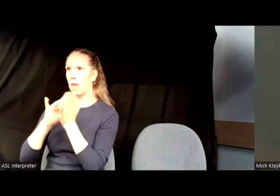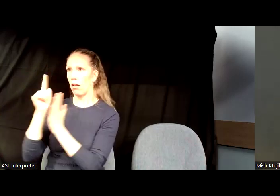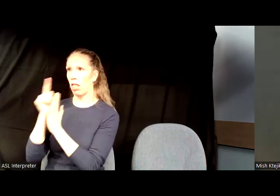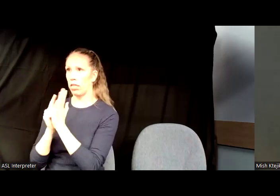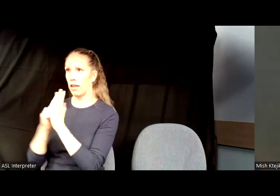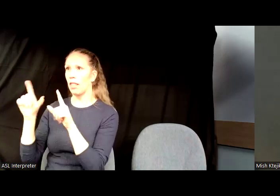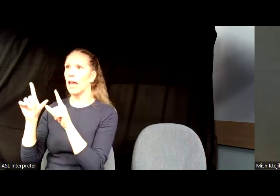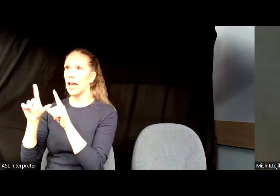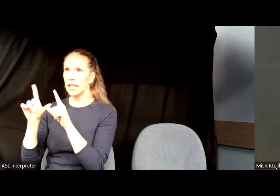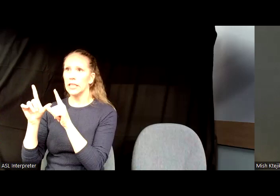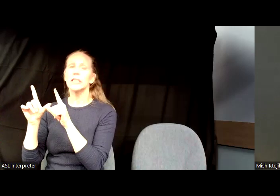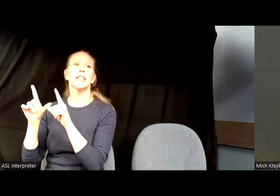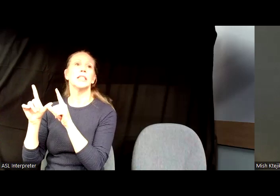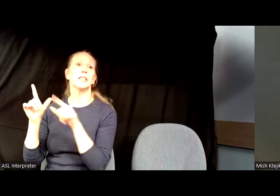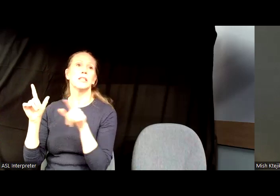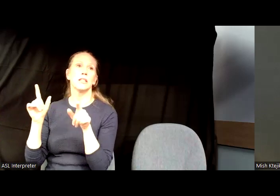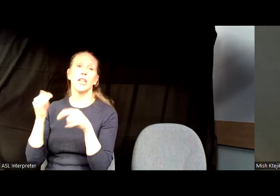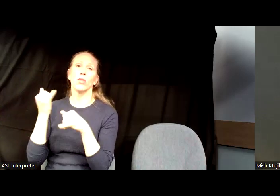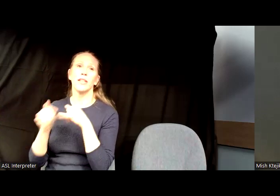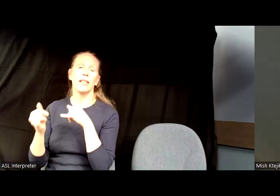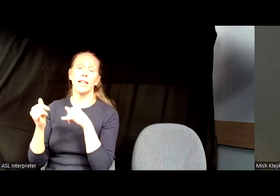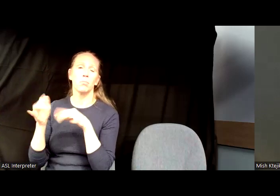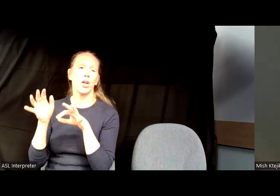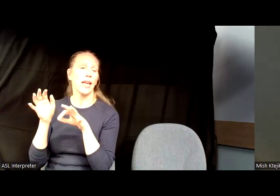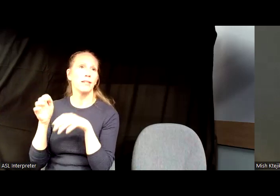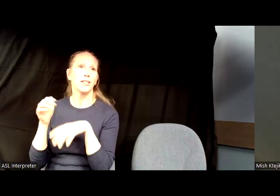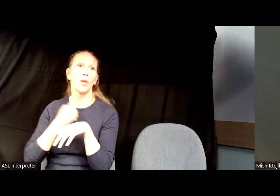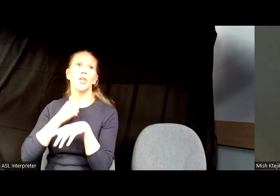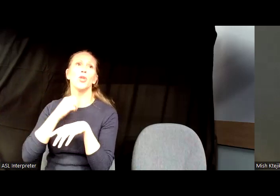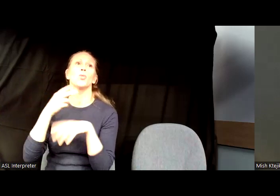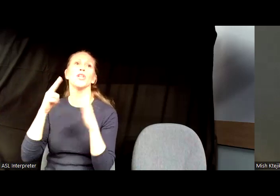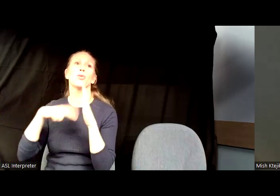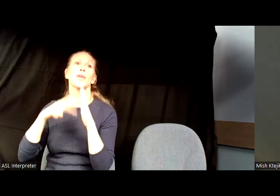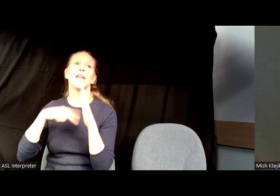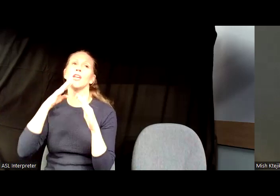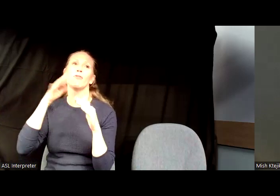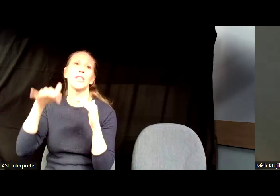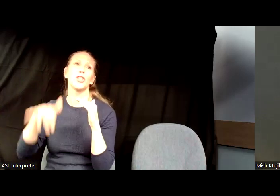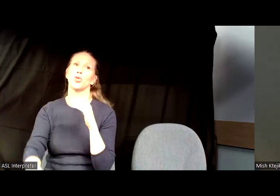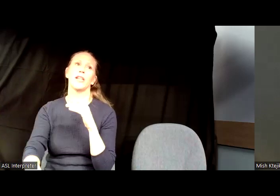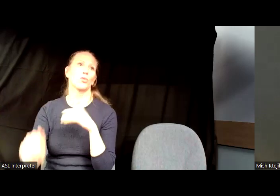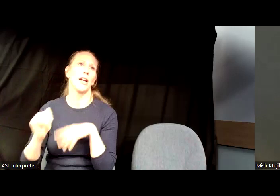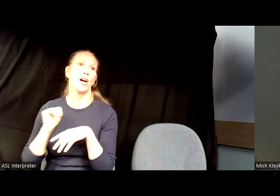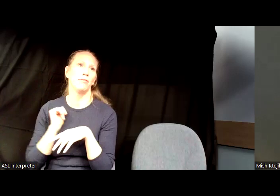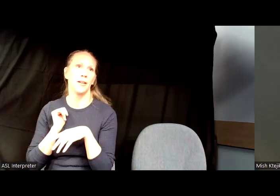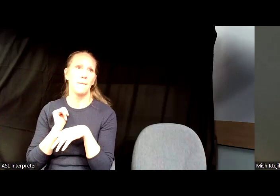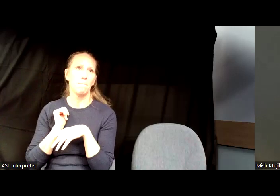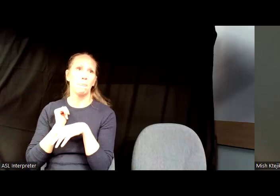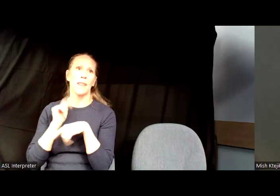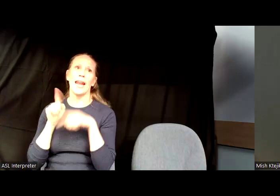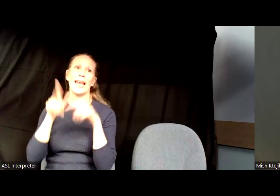inactive last day of the month, when you're communicating the best. Can you read that last part again? Sorry, when you're reading, your voice just trailed right